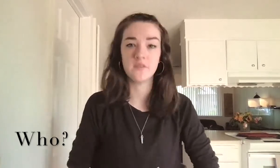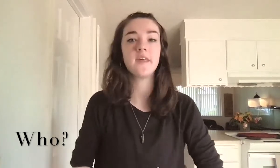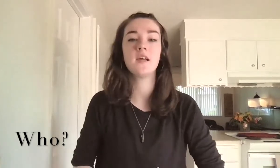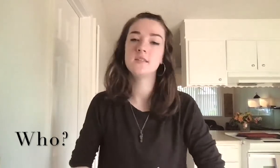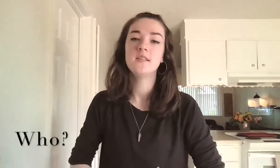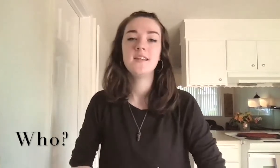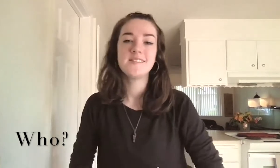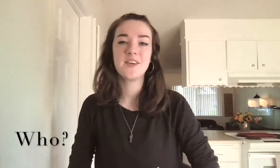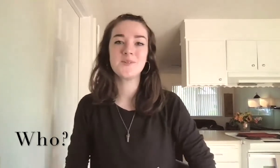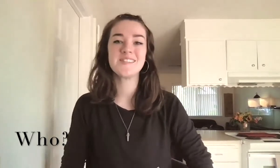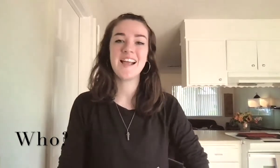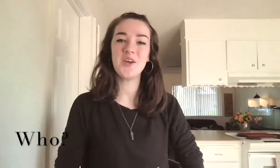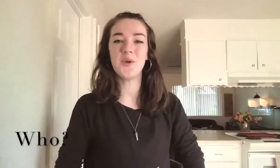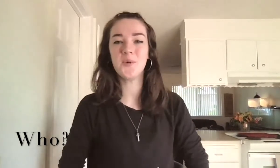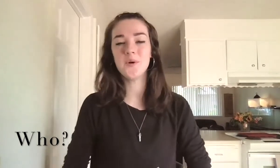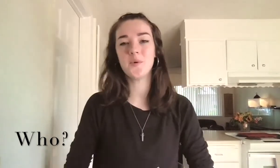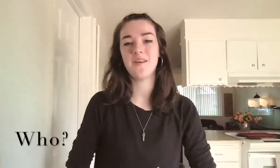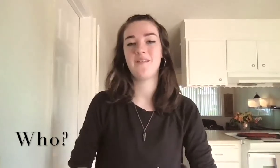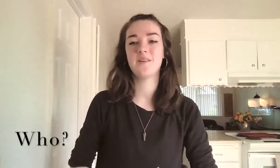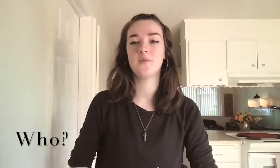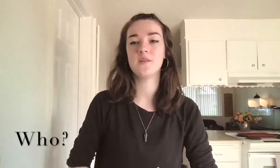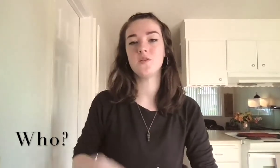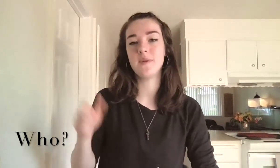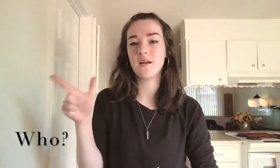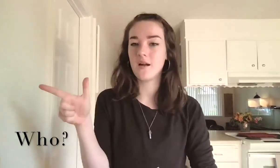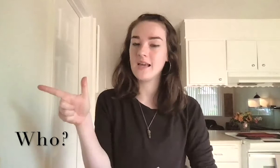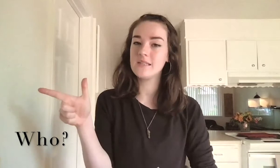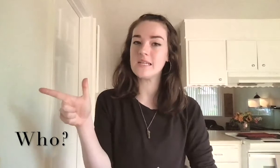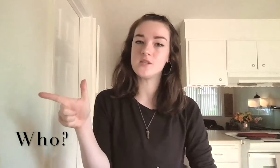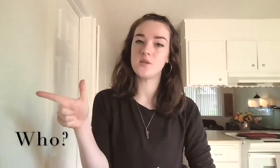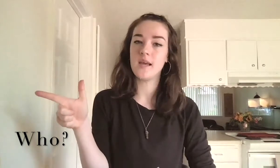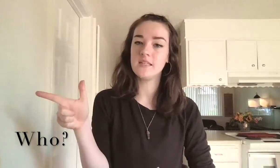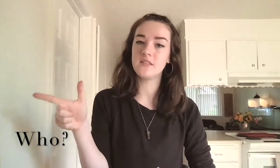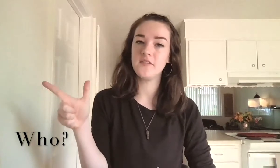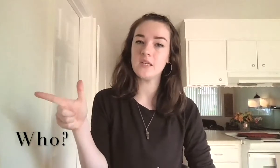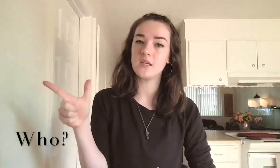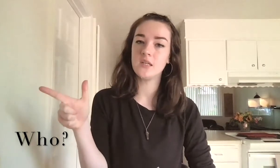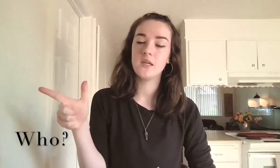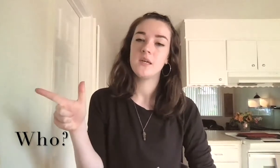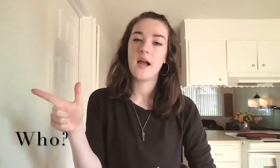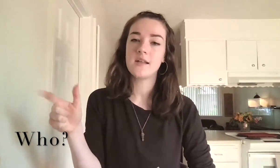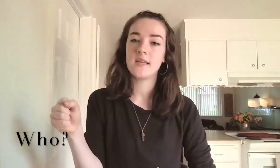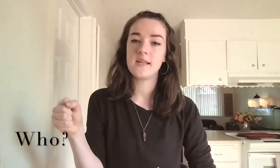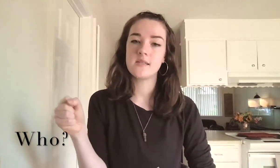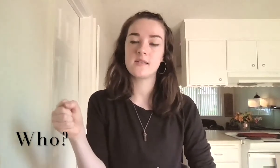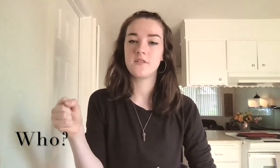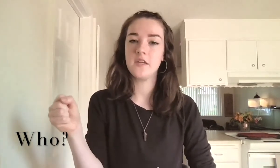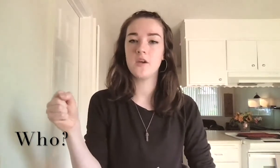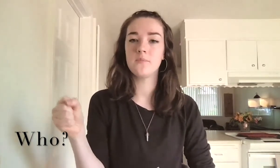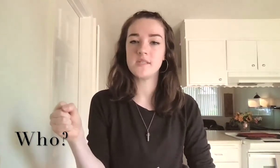there? So to sign who, we are going to make our hand into a little finger gun. And to get into this little finger gun position,